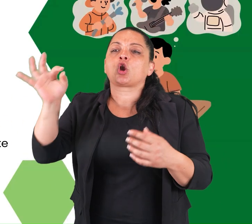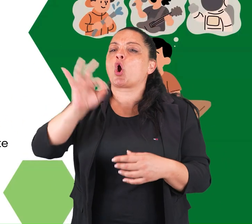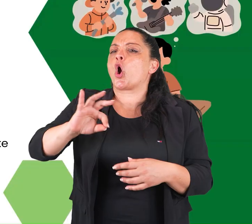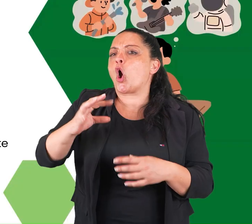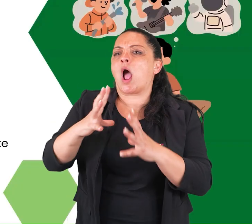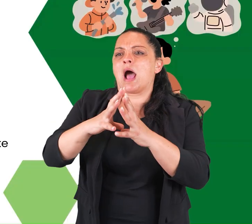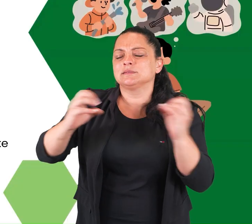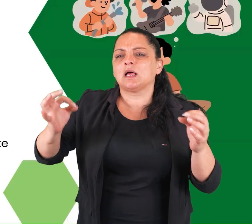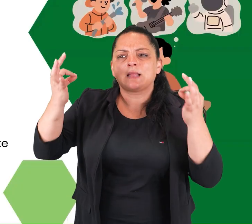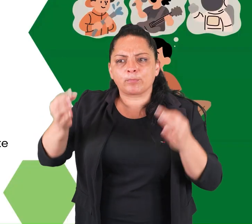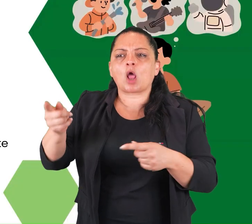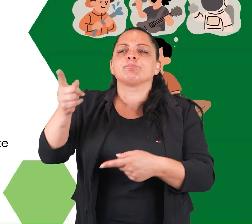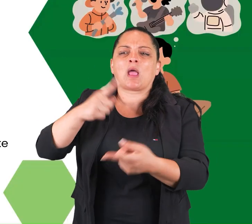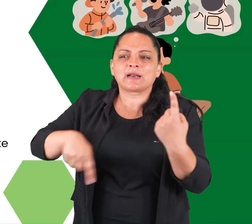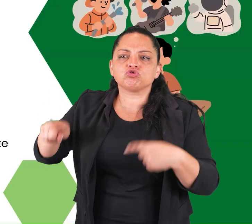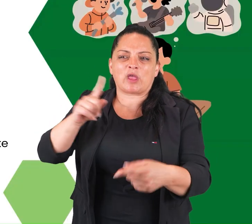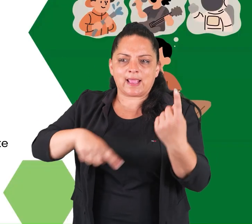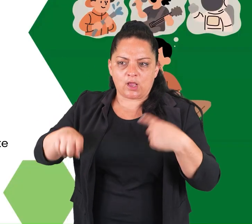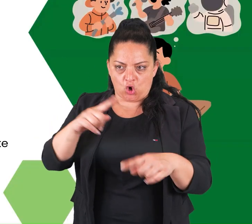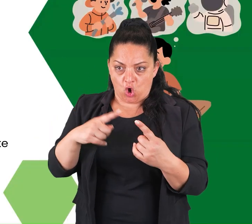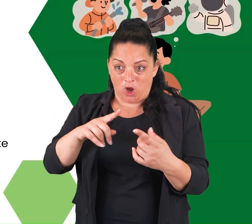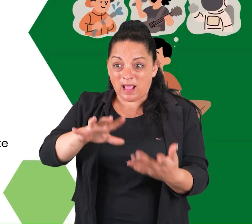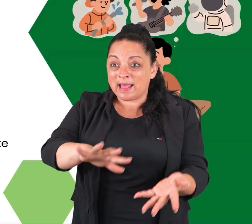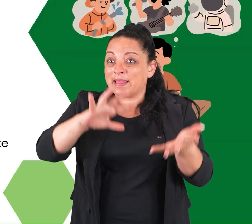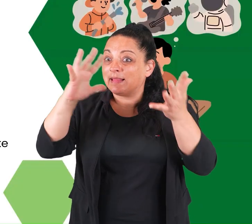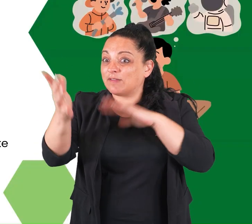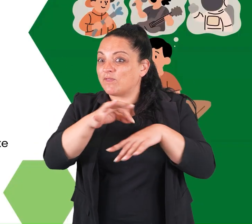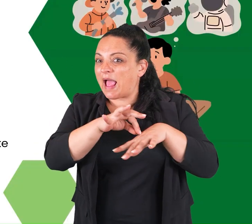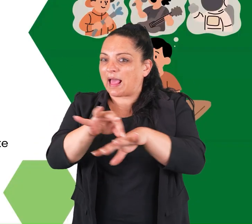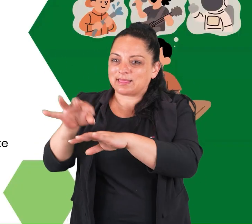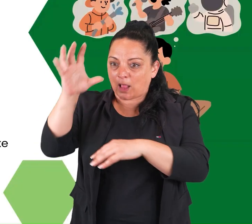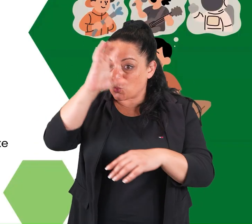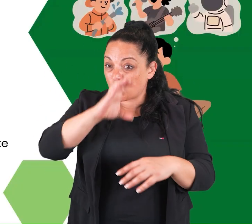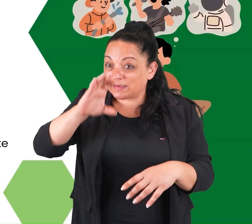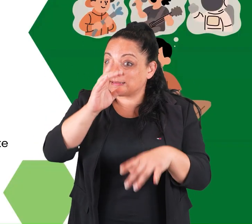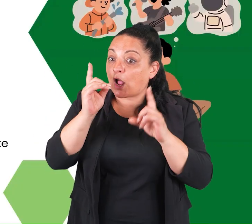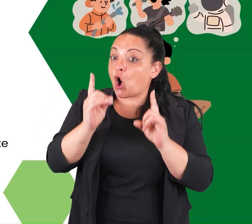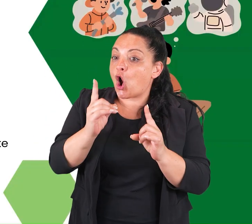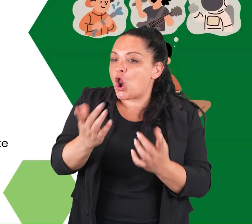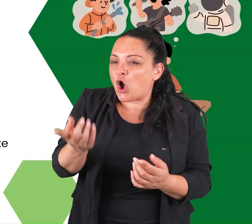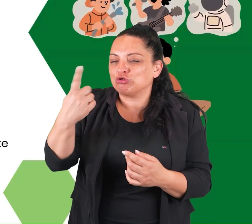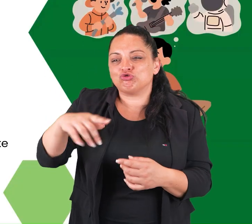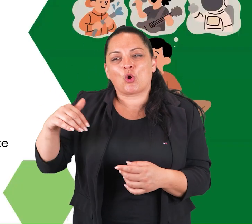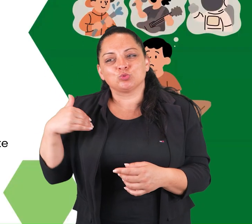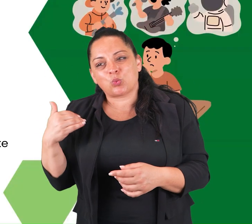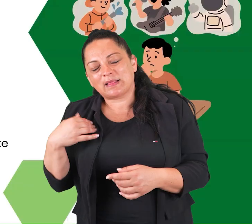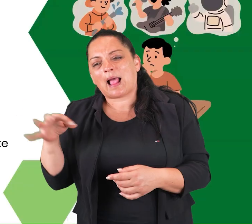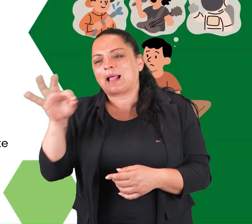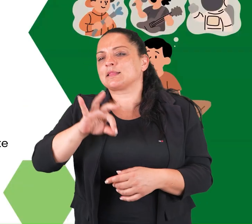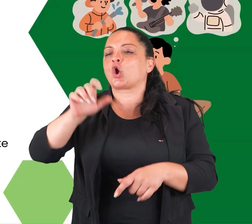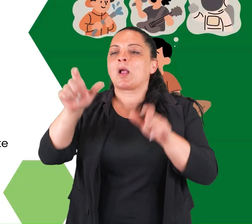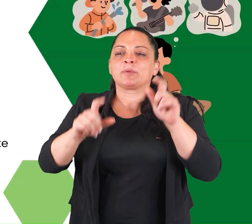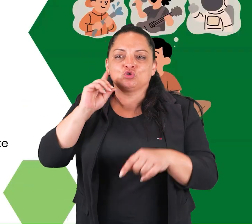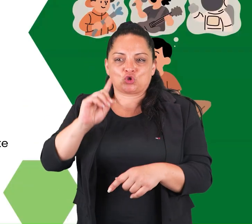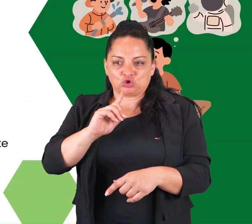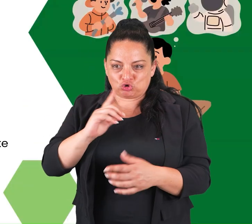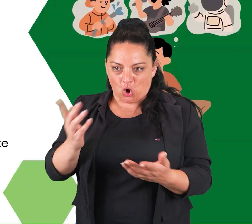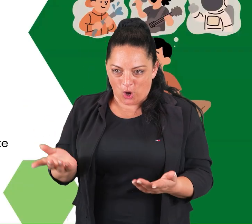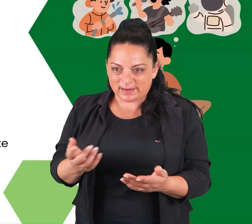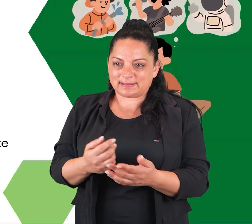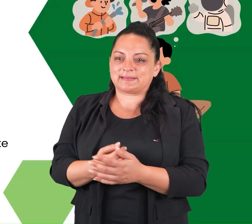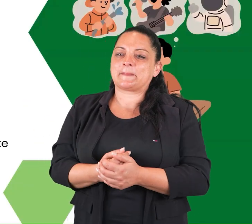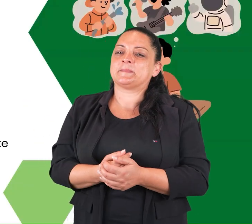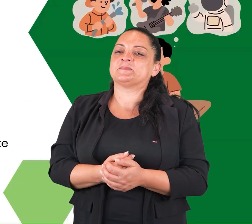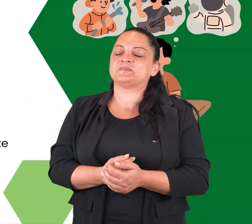on such recycling company, becoming an eco-tourist guide